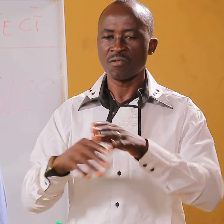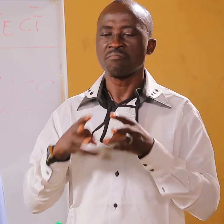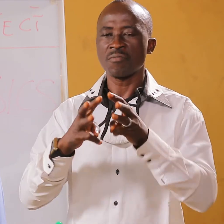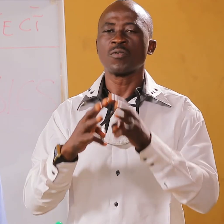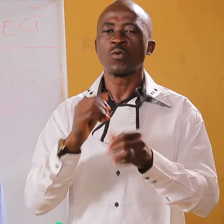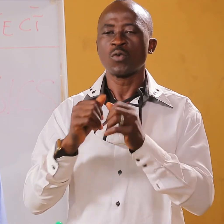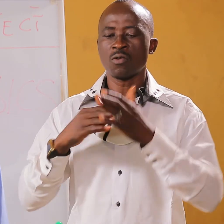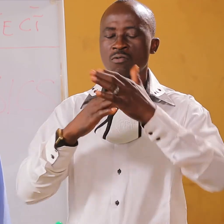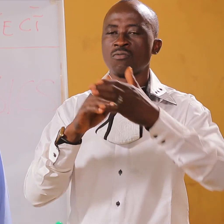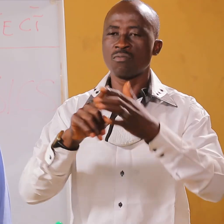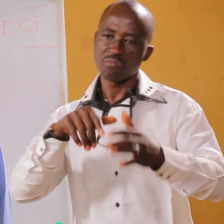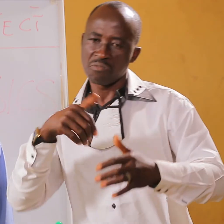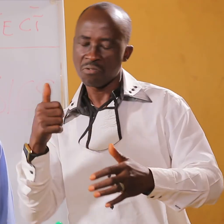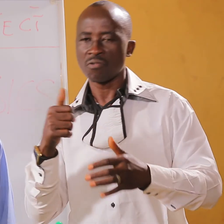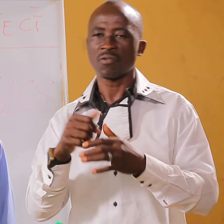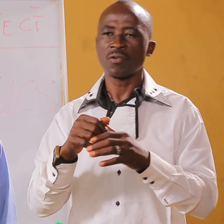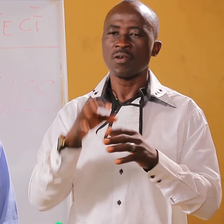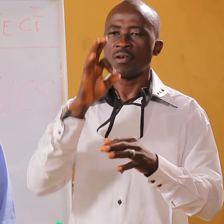to other ones, as F equals to